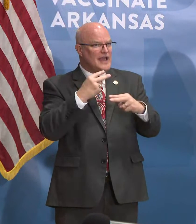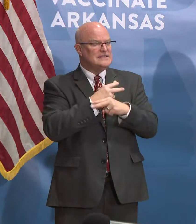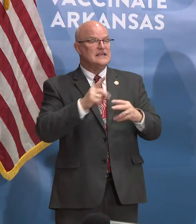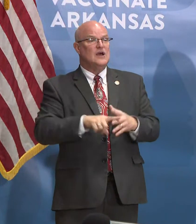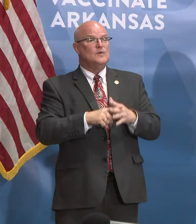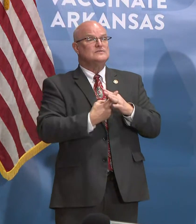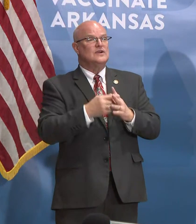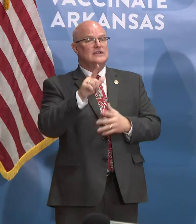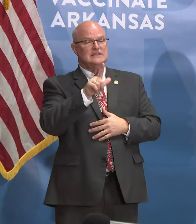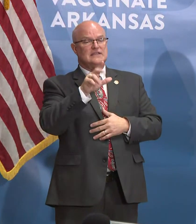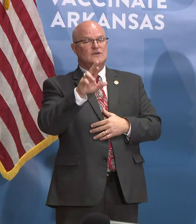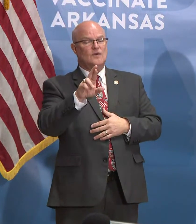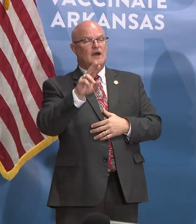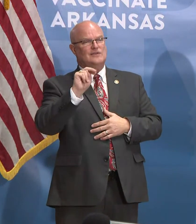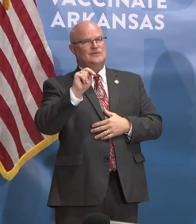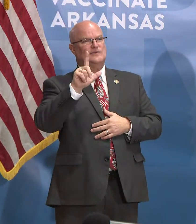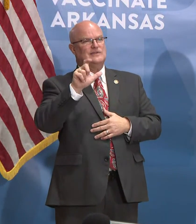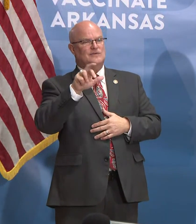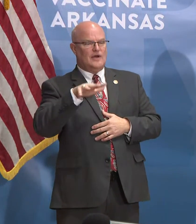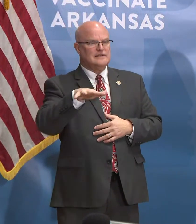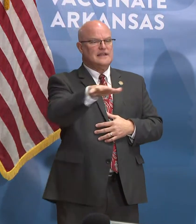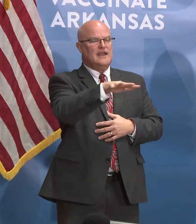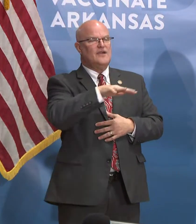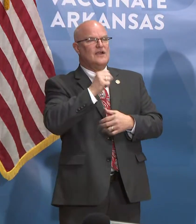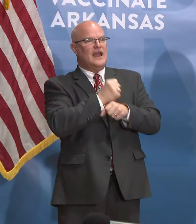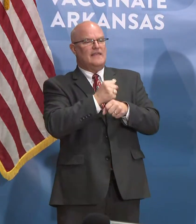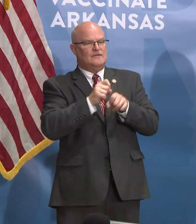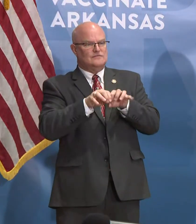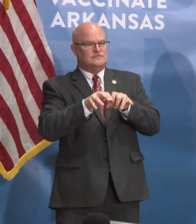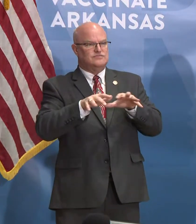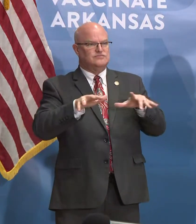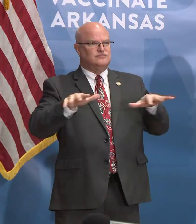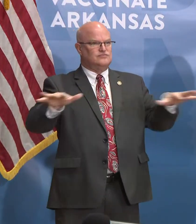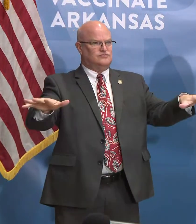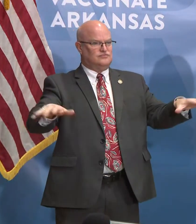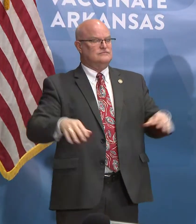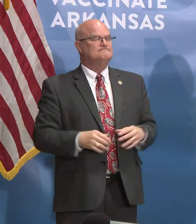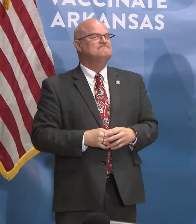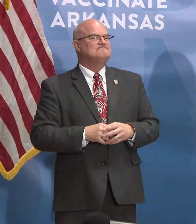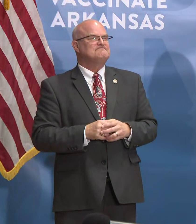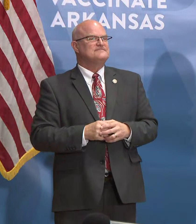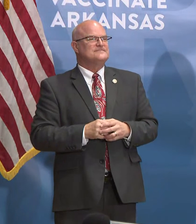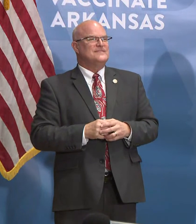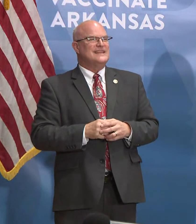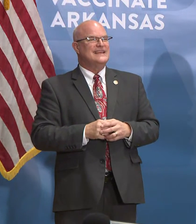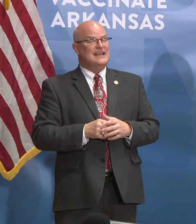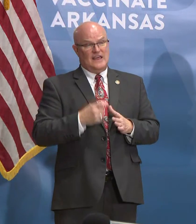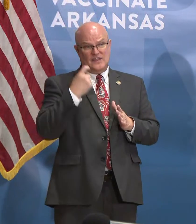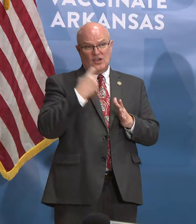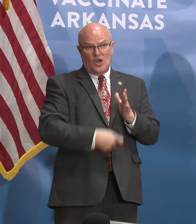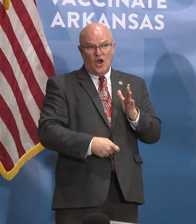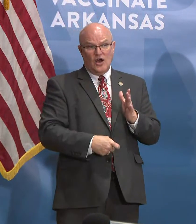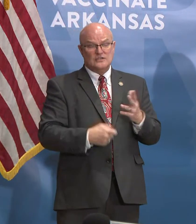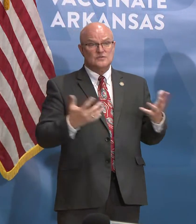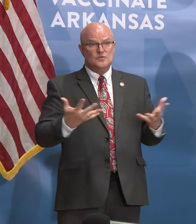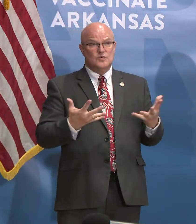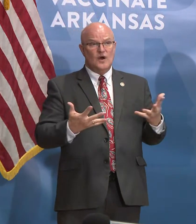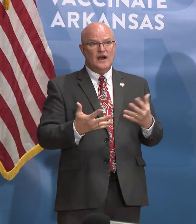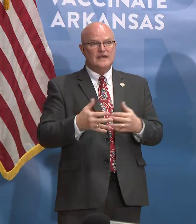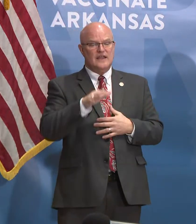start in the North Little Rock metro area and work our way out. The cost for this is